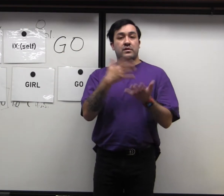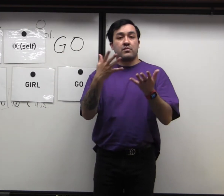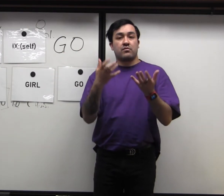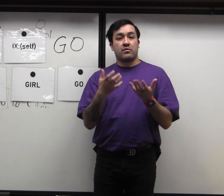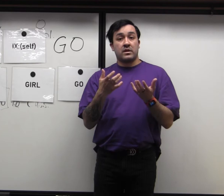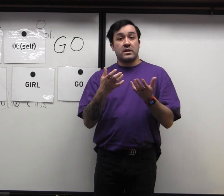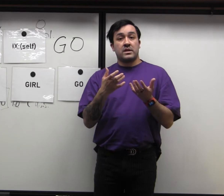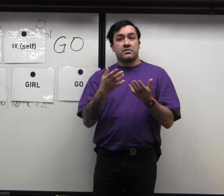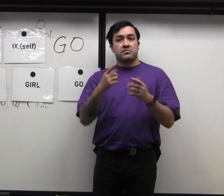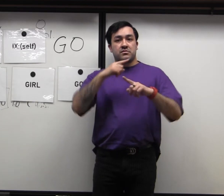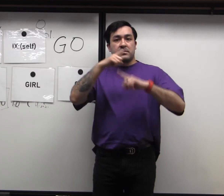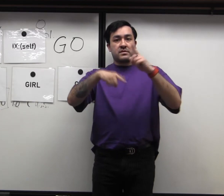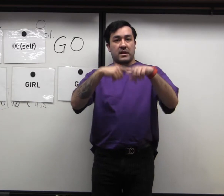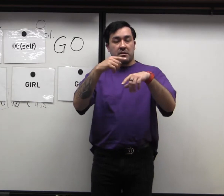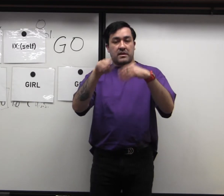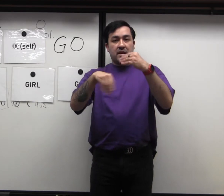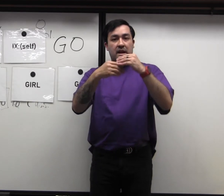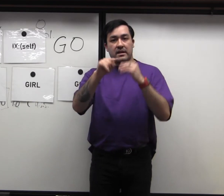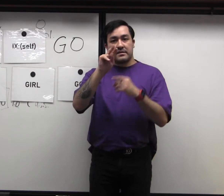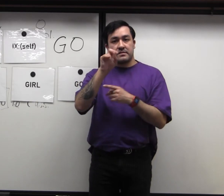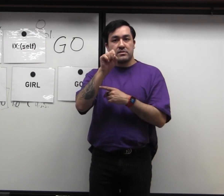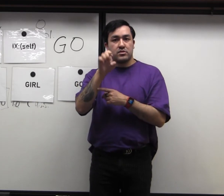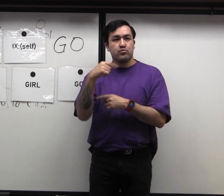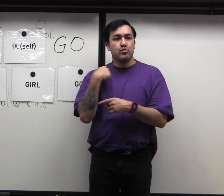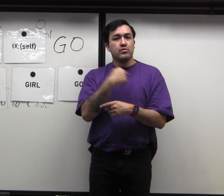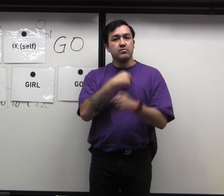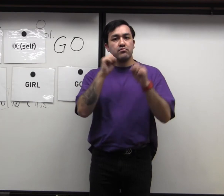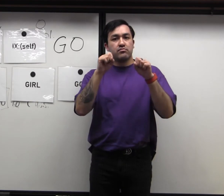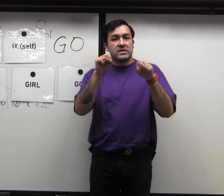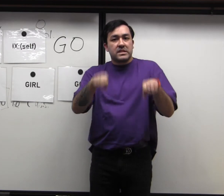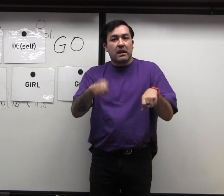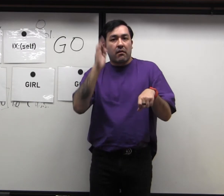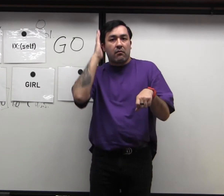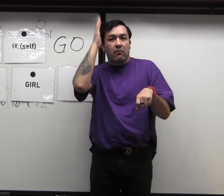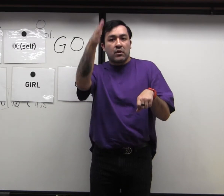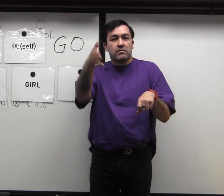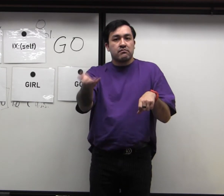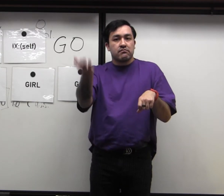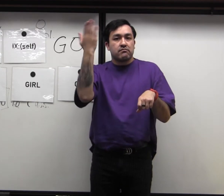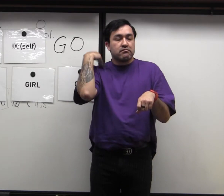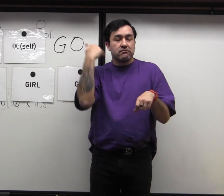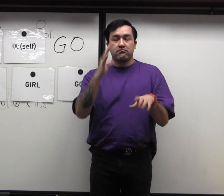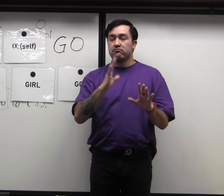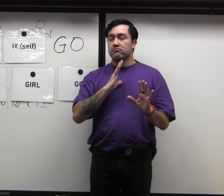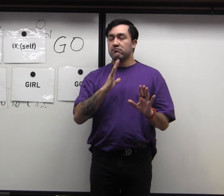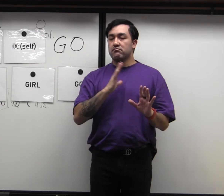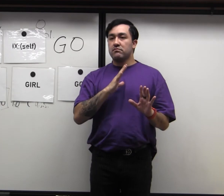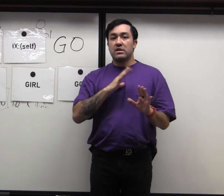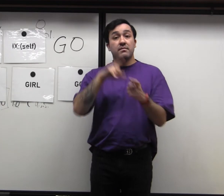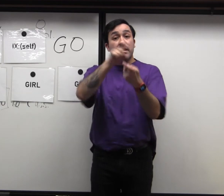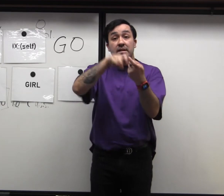do want to um, remind you that we could add, um,